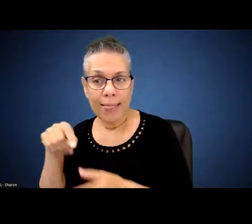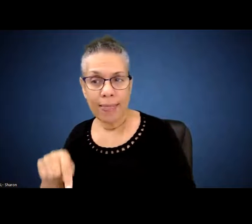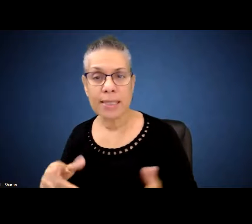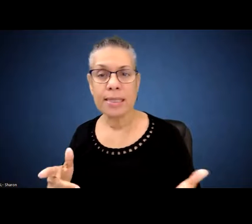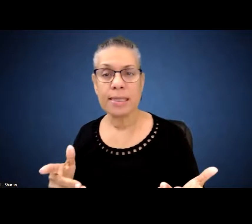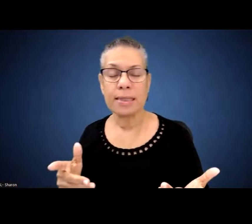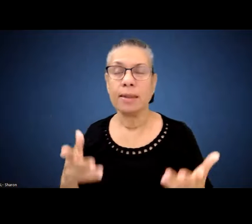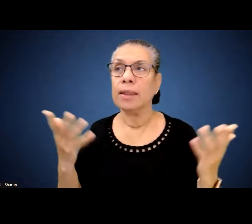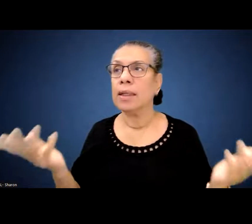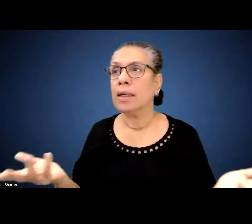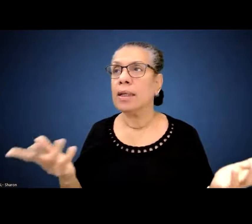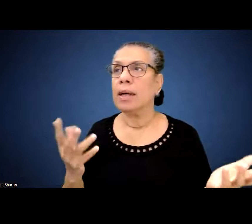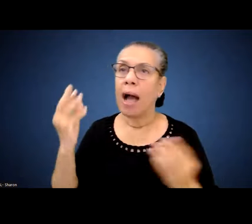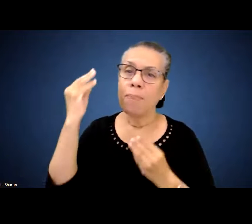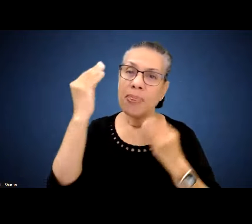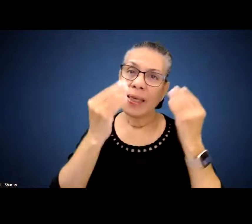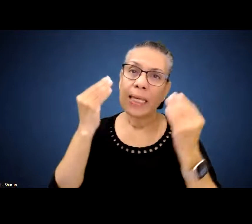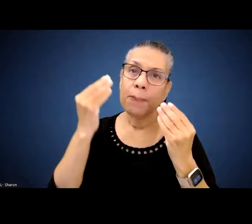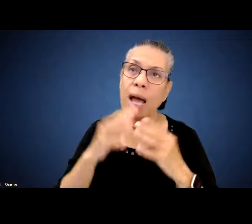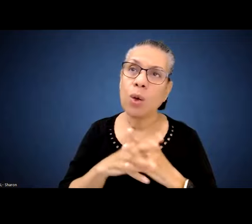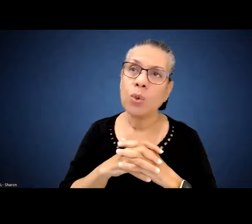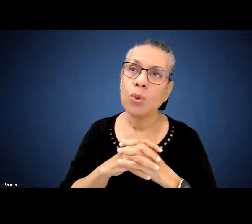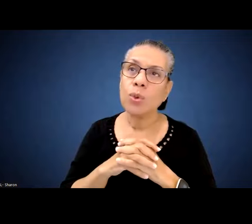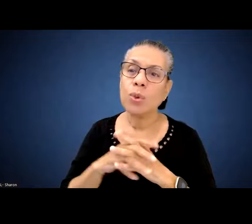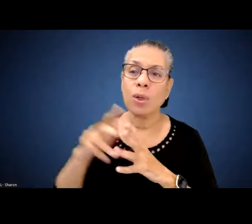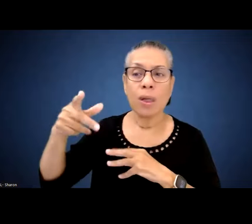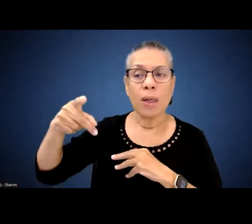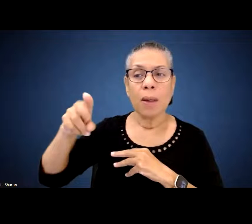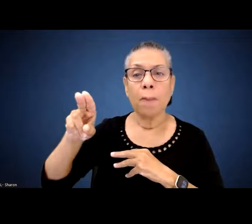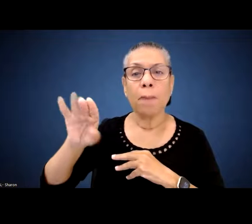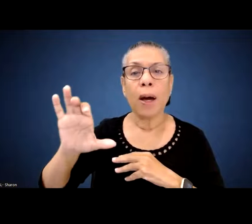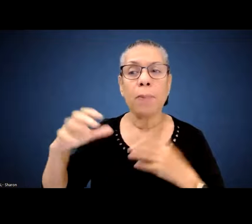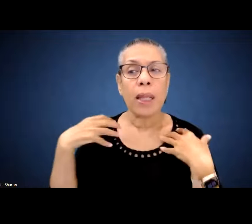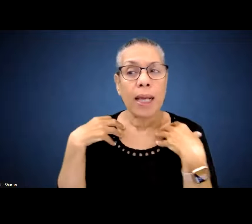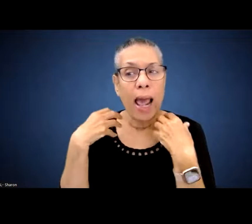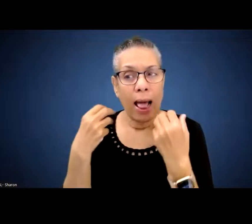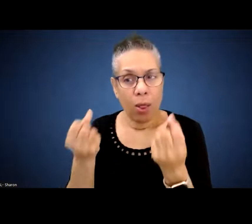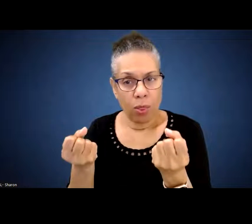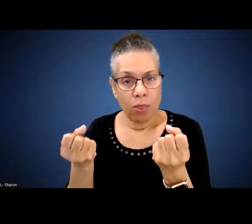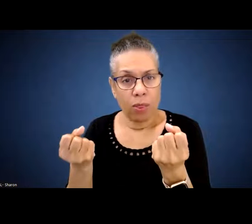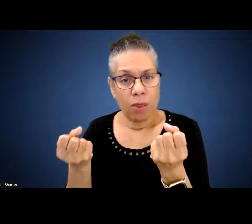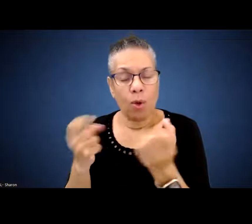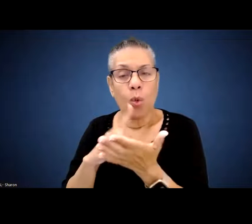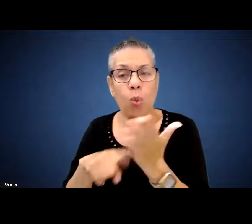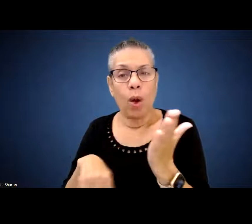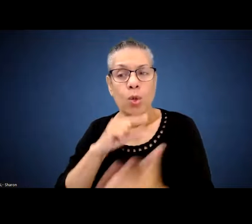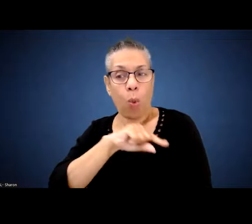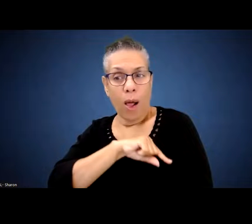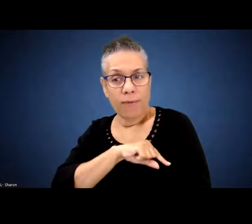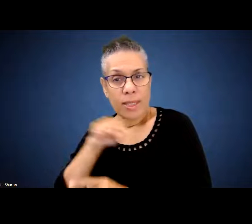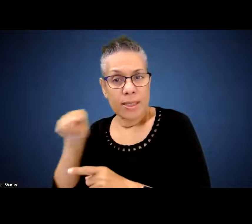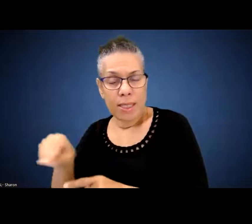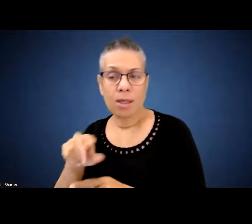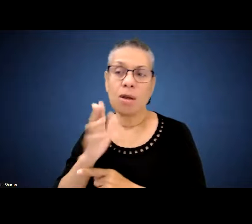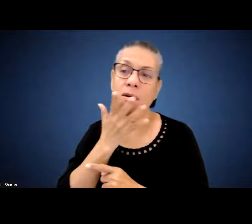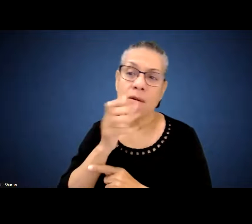I mean, basically just thinking about some public health criteria, because, obviously race and